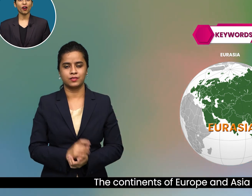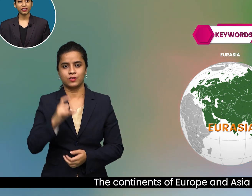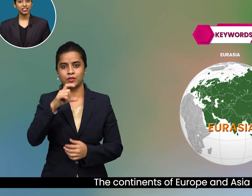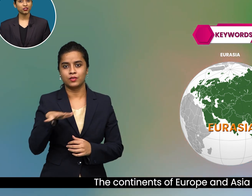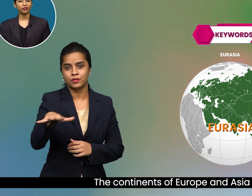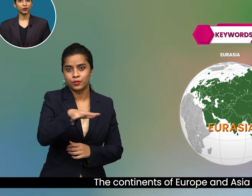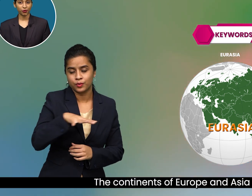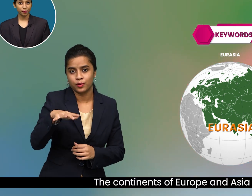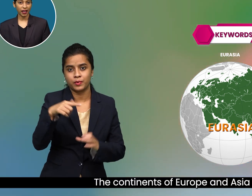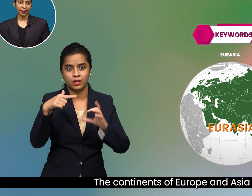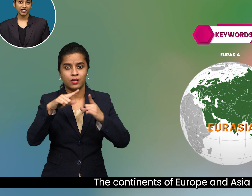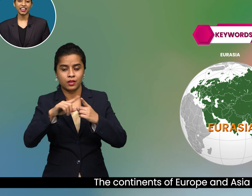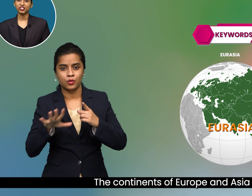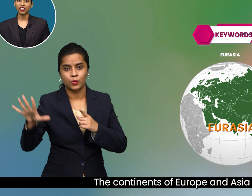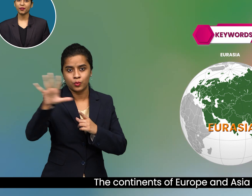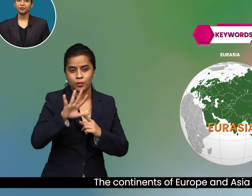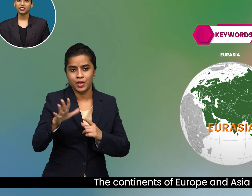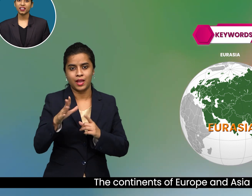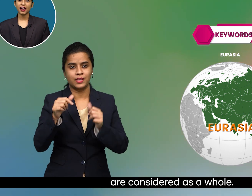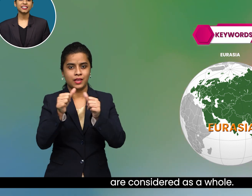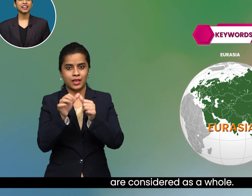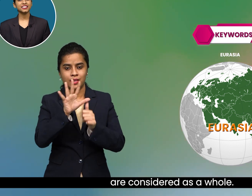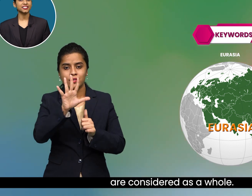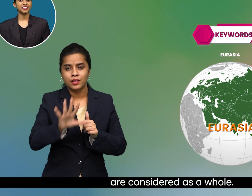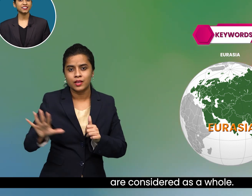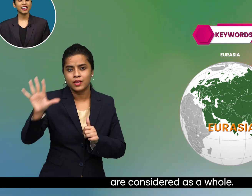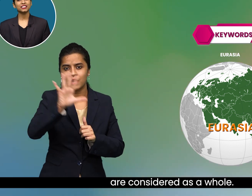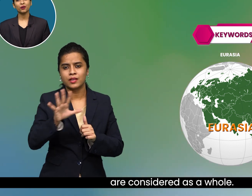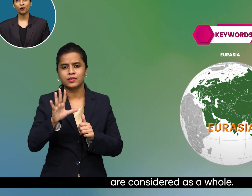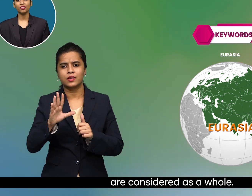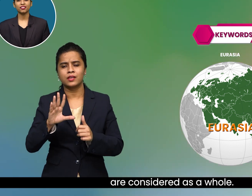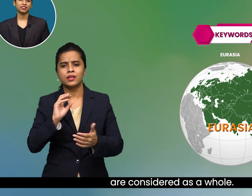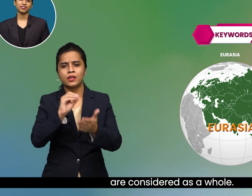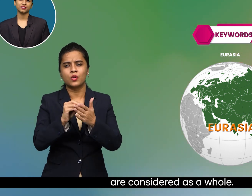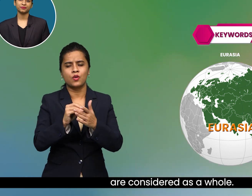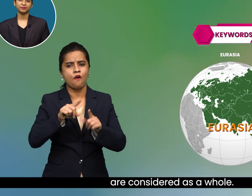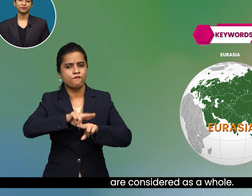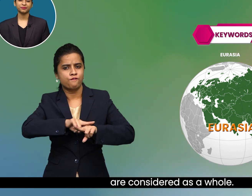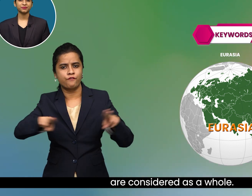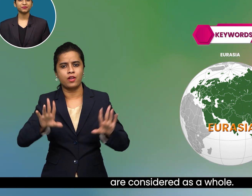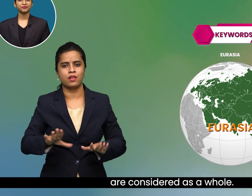The continents of Europe and Asia are considered as a whole.